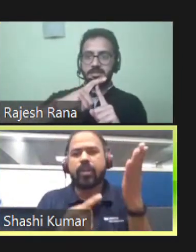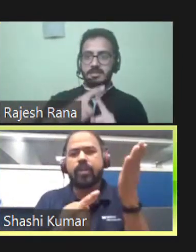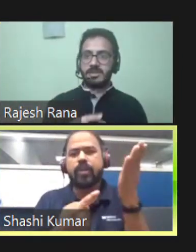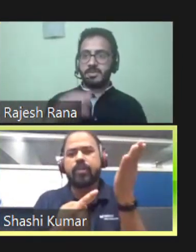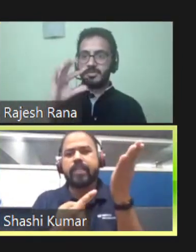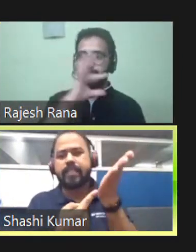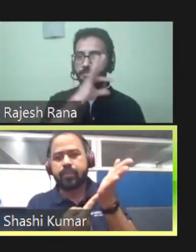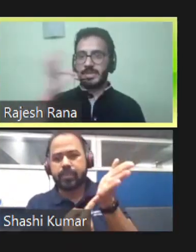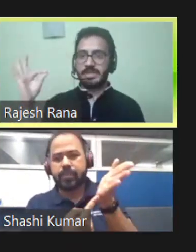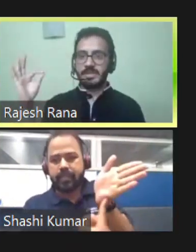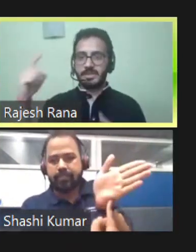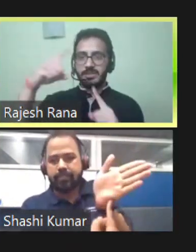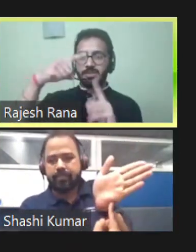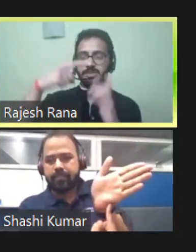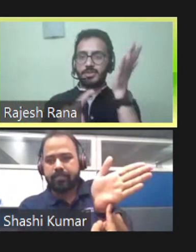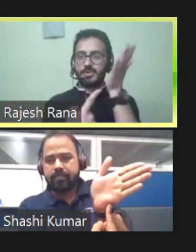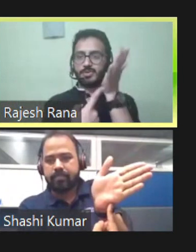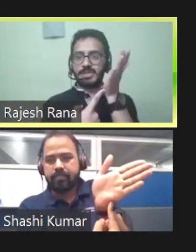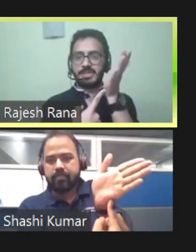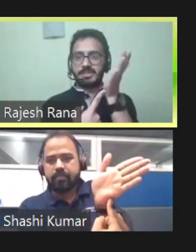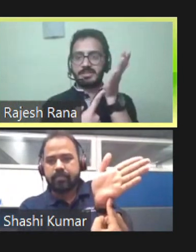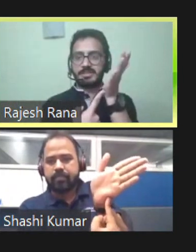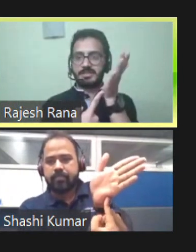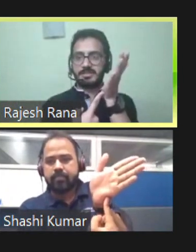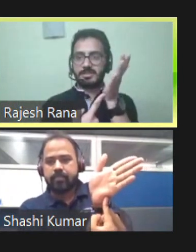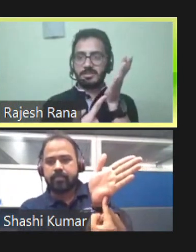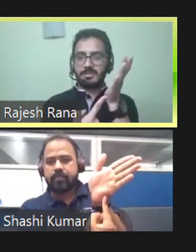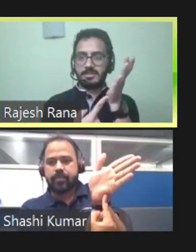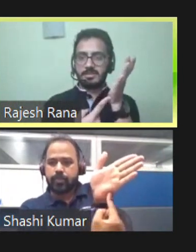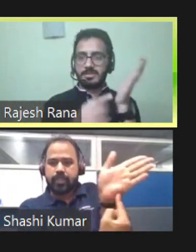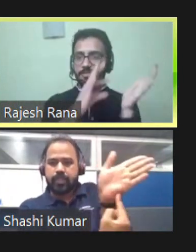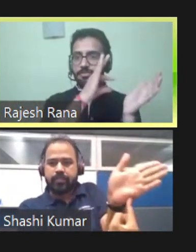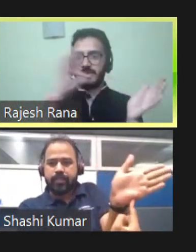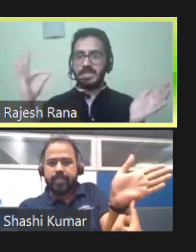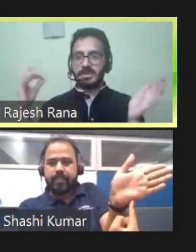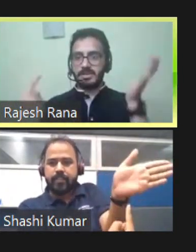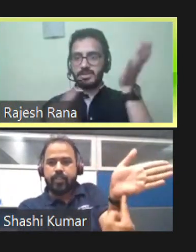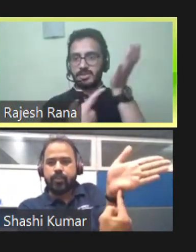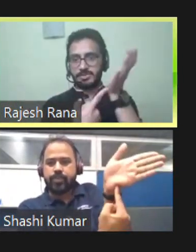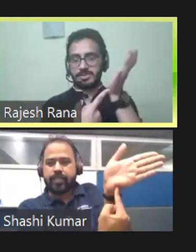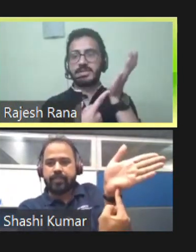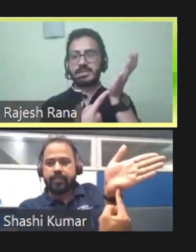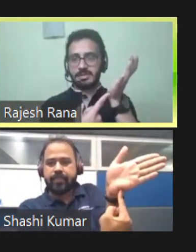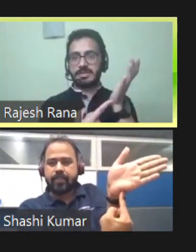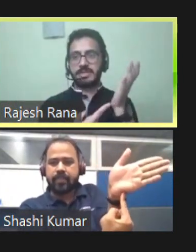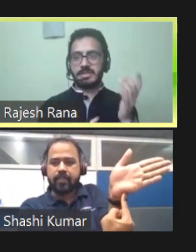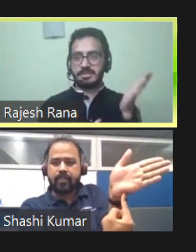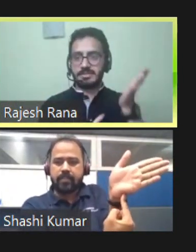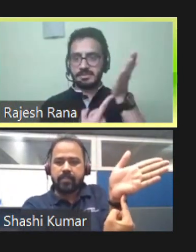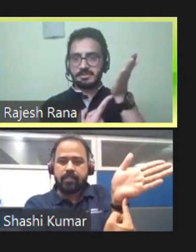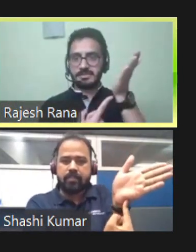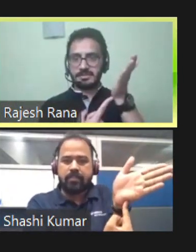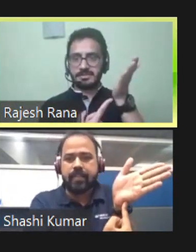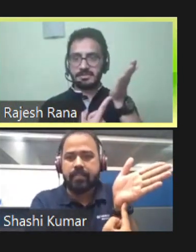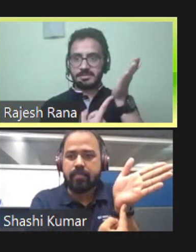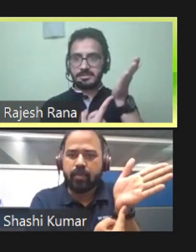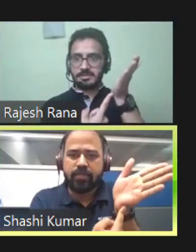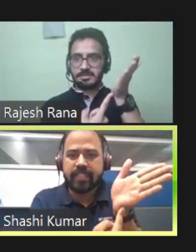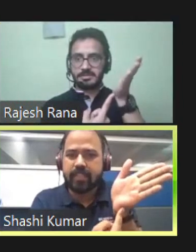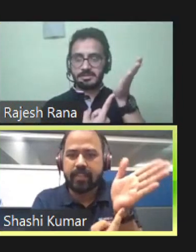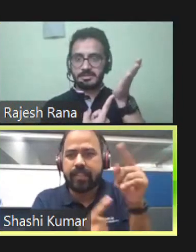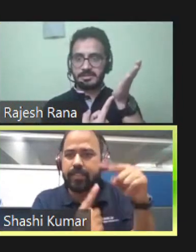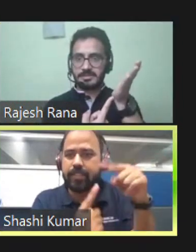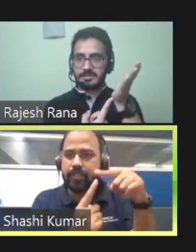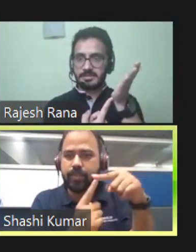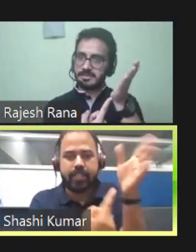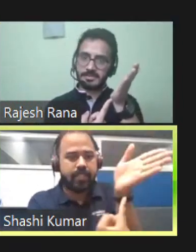Right. Or you can say Tuesday. Week. Tuesday, right? Week. Tuesday. Okay. Right. Both ways